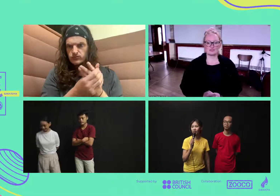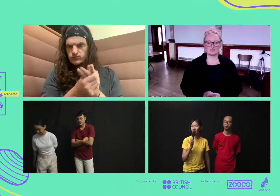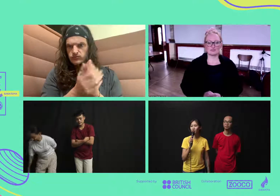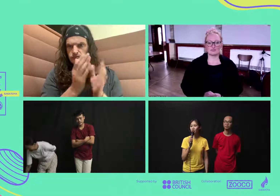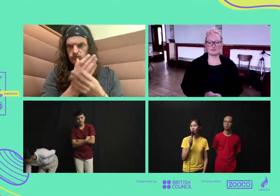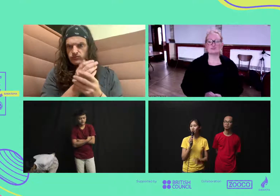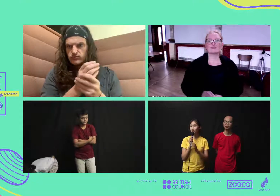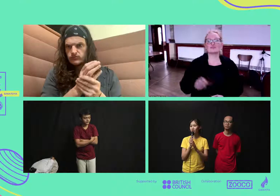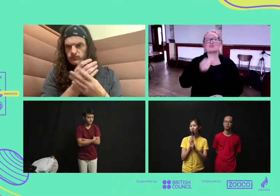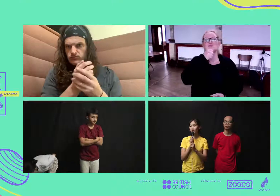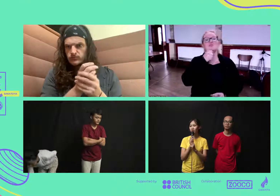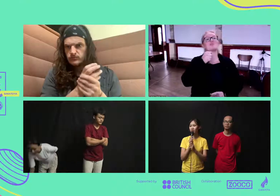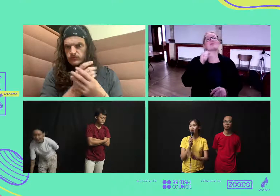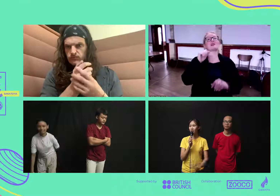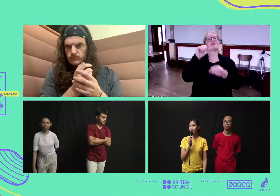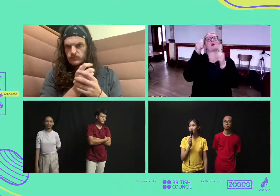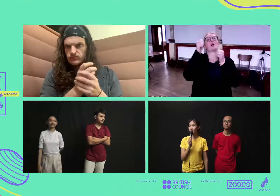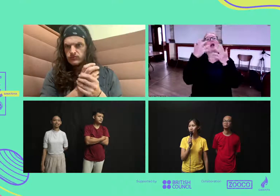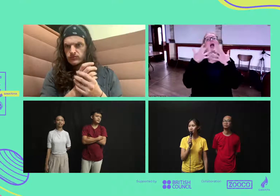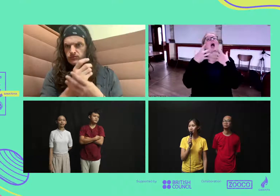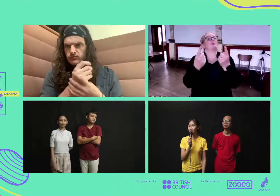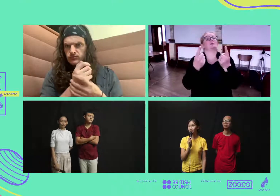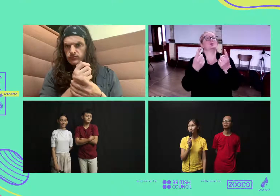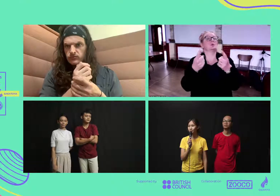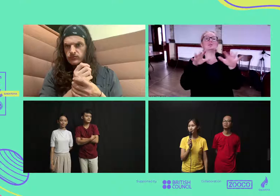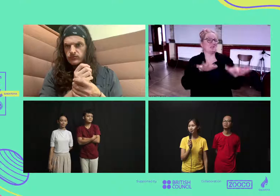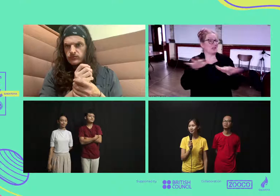It's okay, up to you. Take your time.